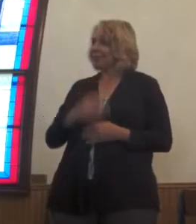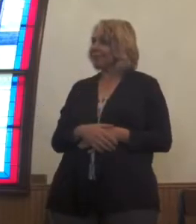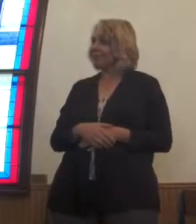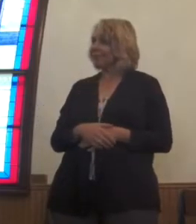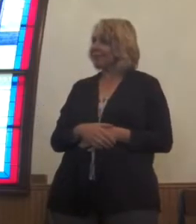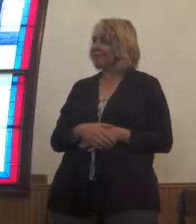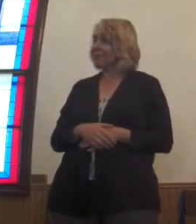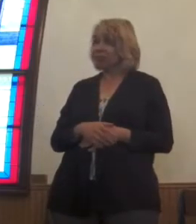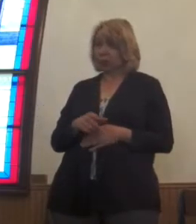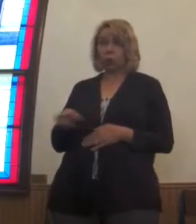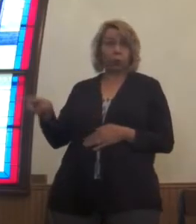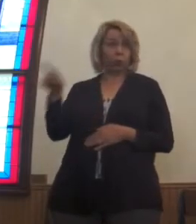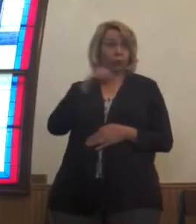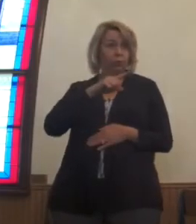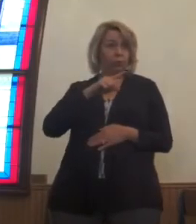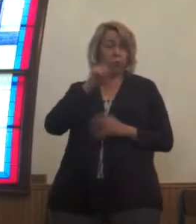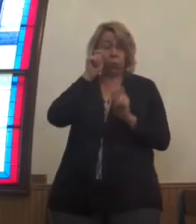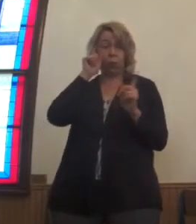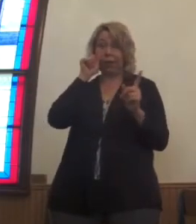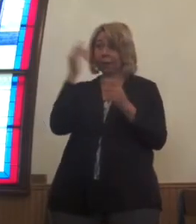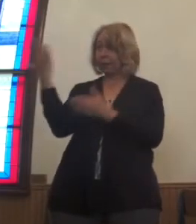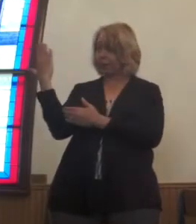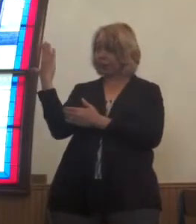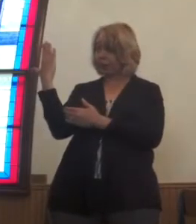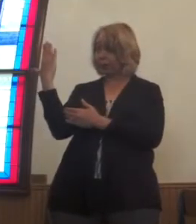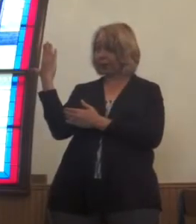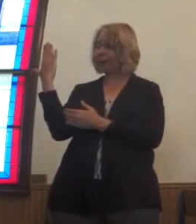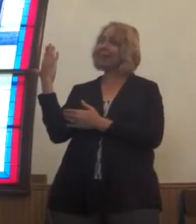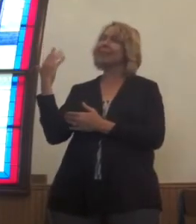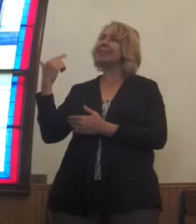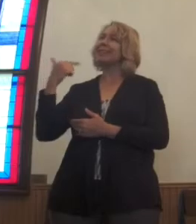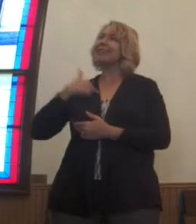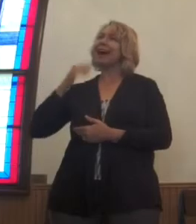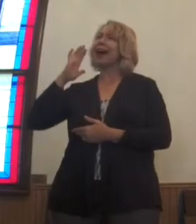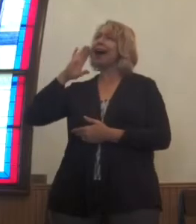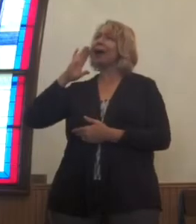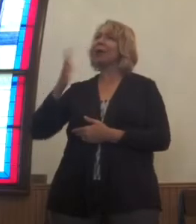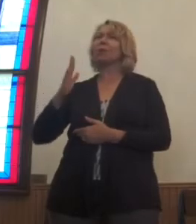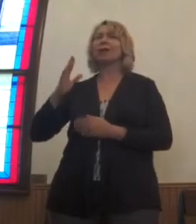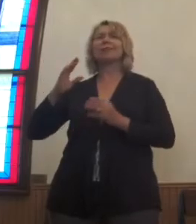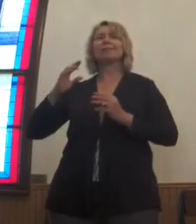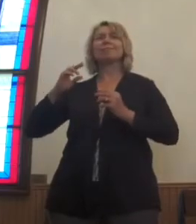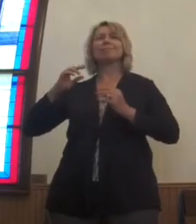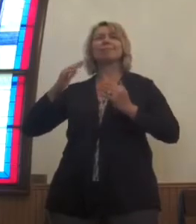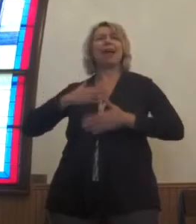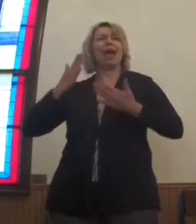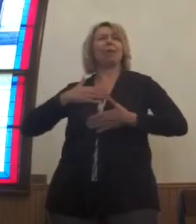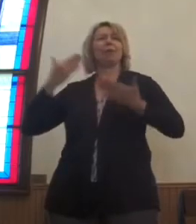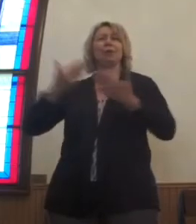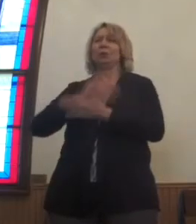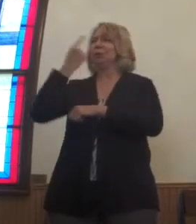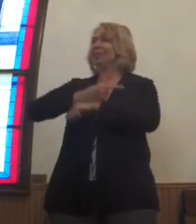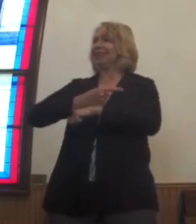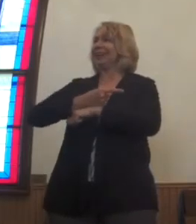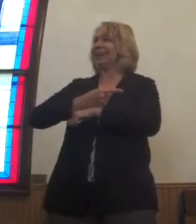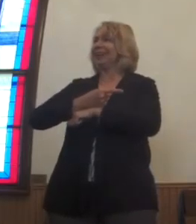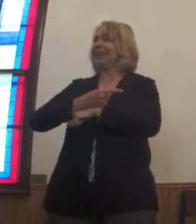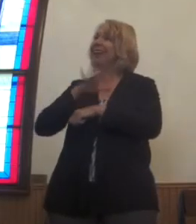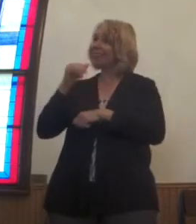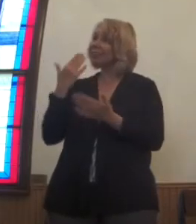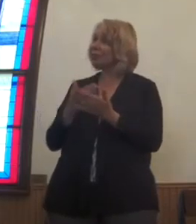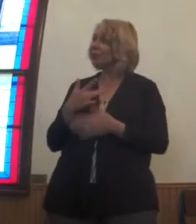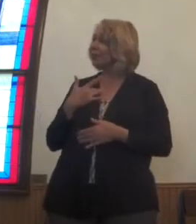And when you wake up ready to say, I think I'll make a snappy new day, it's such a good